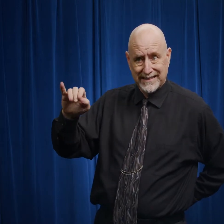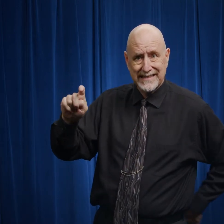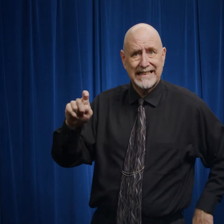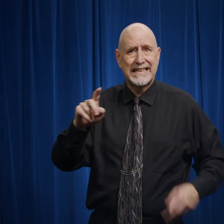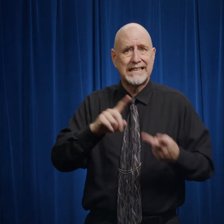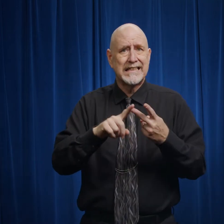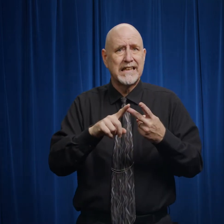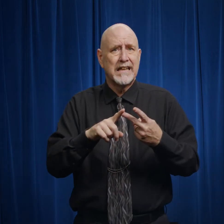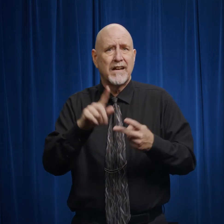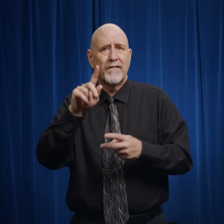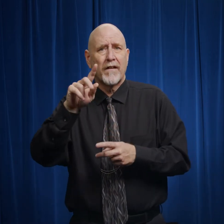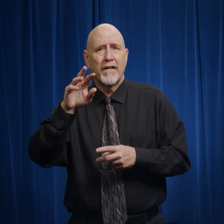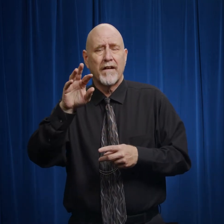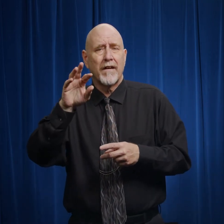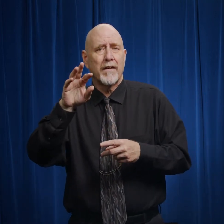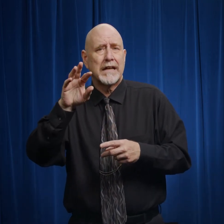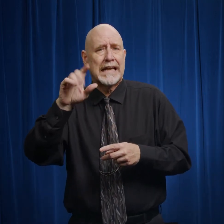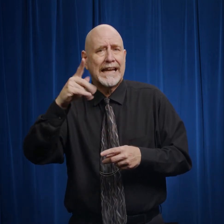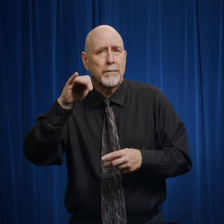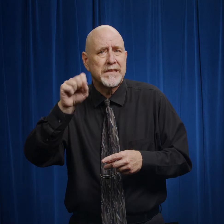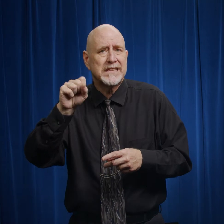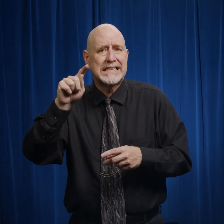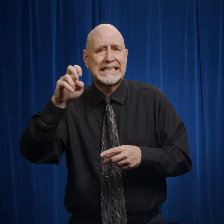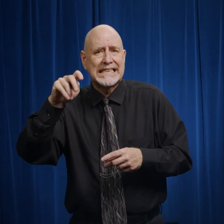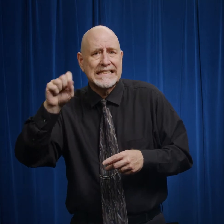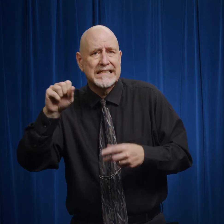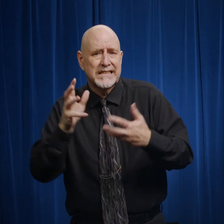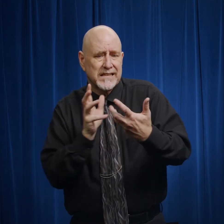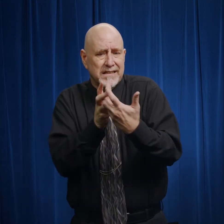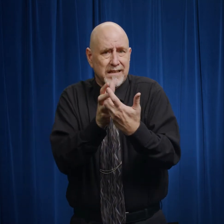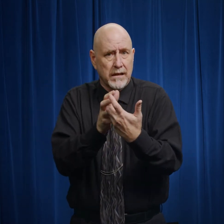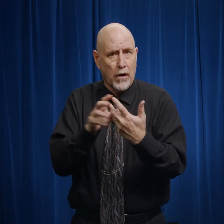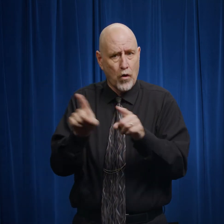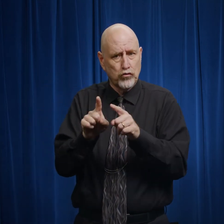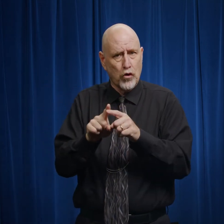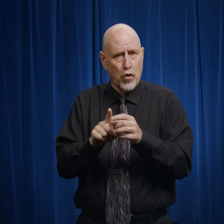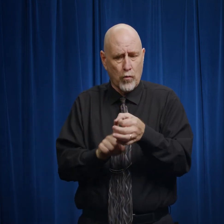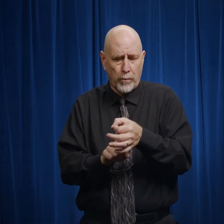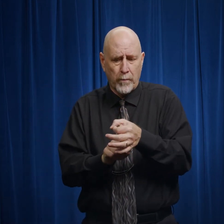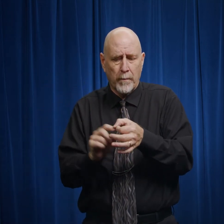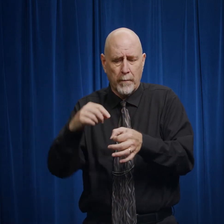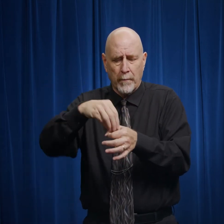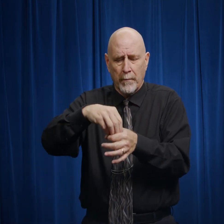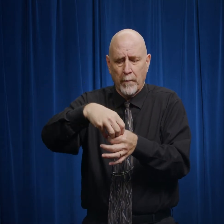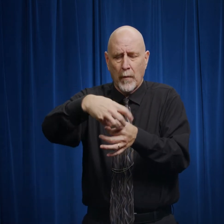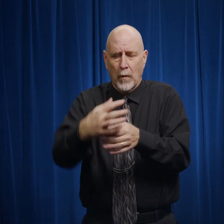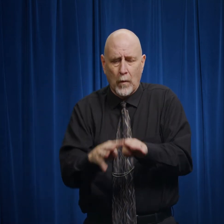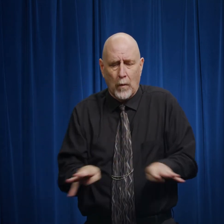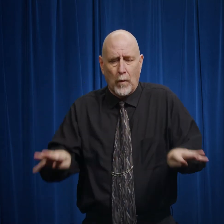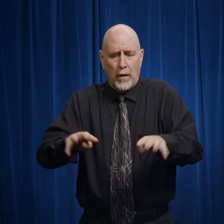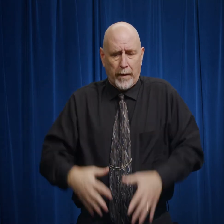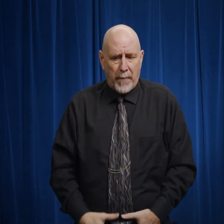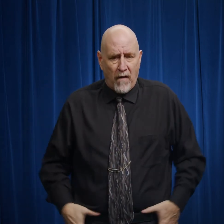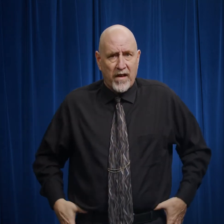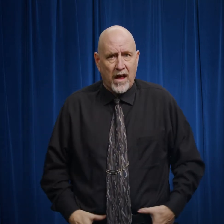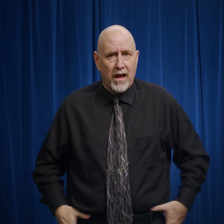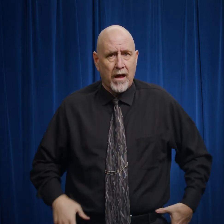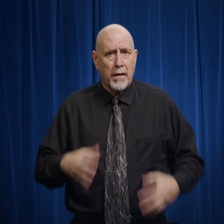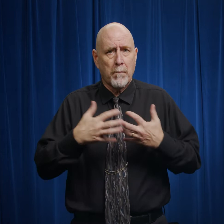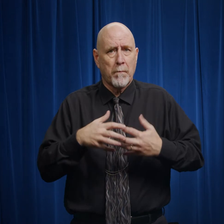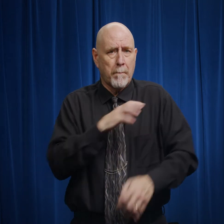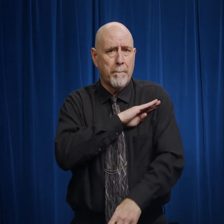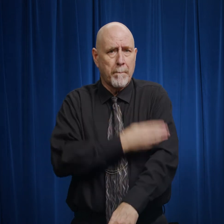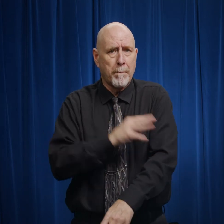tendons, ligaments, and muscles. It also functions as an insertion point of some of the muscles of the pelvic floor.